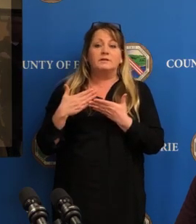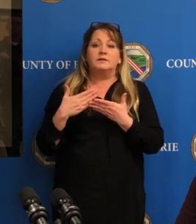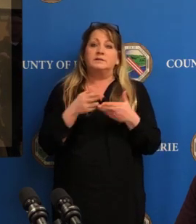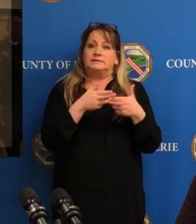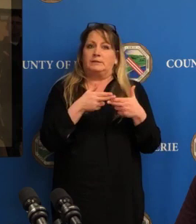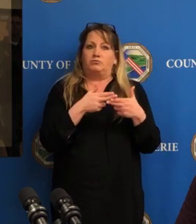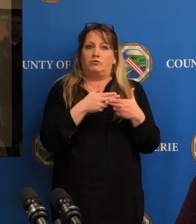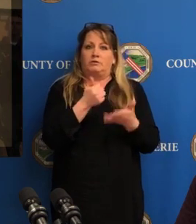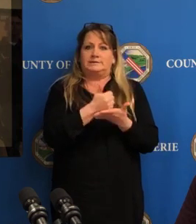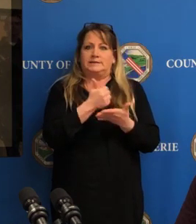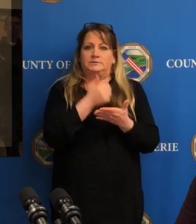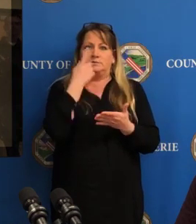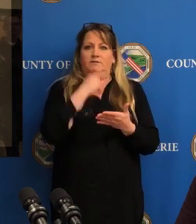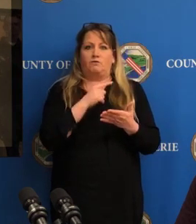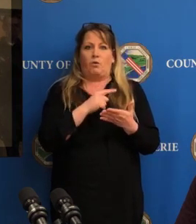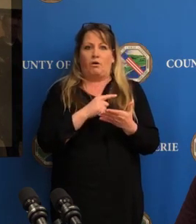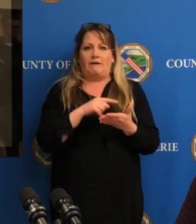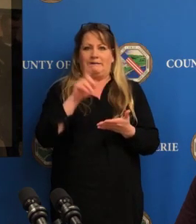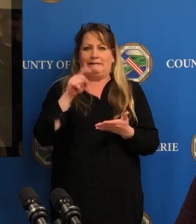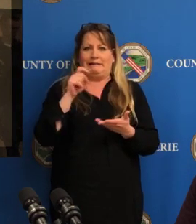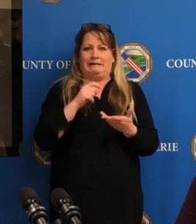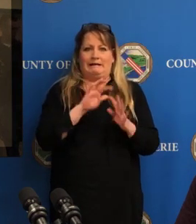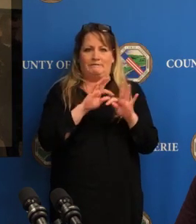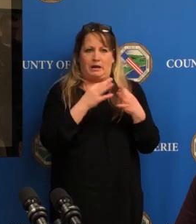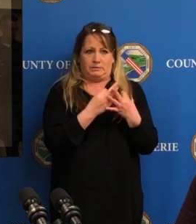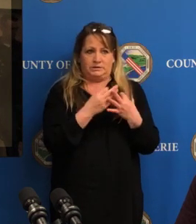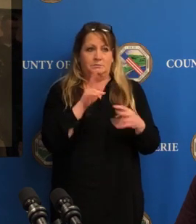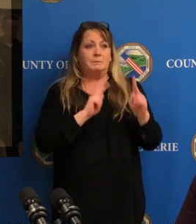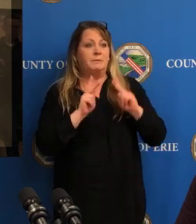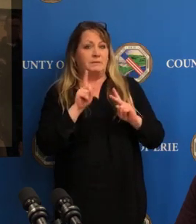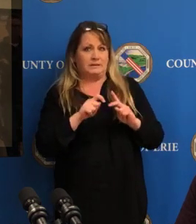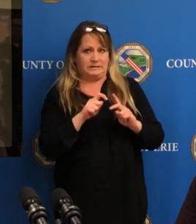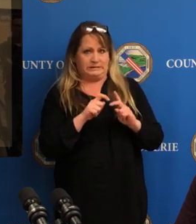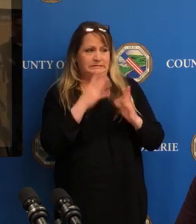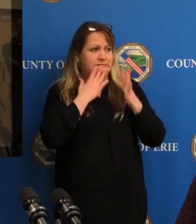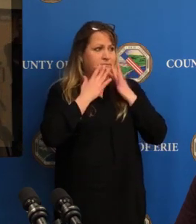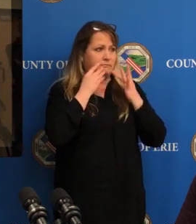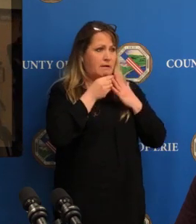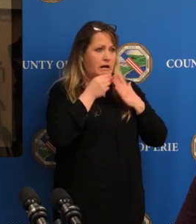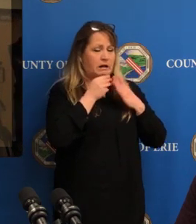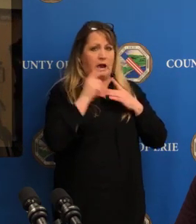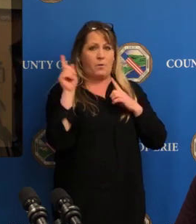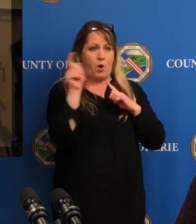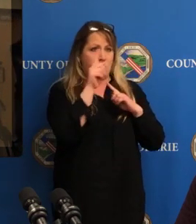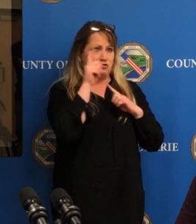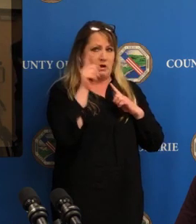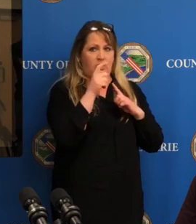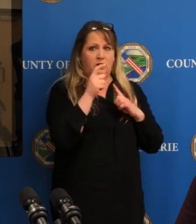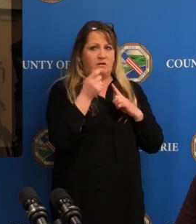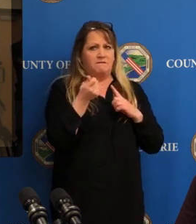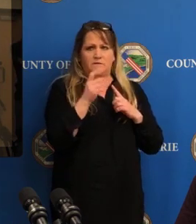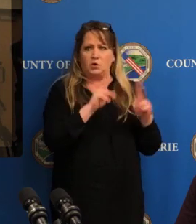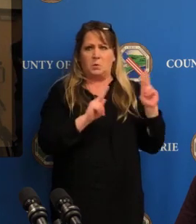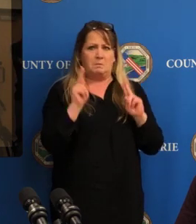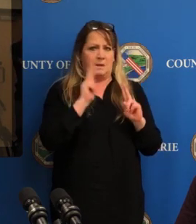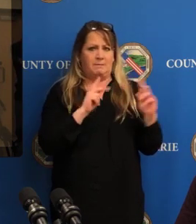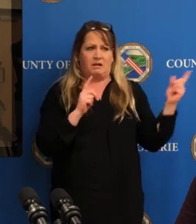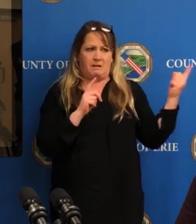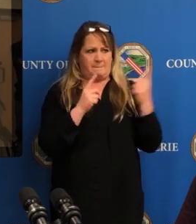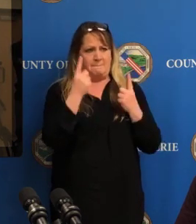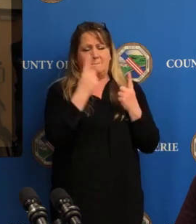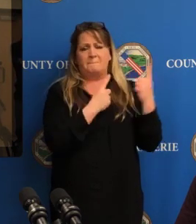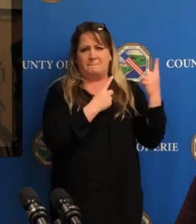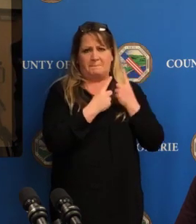temporary assistance for needy families or individuals who still need assistance. I walked around the building today and there were very few clients, but some that were coming